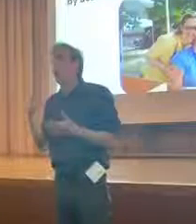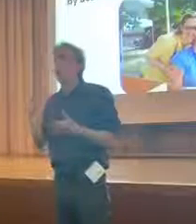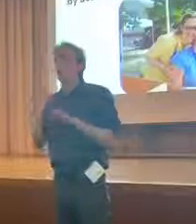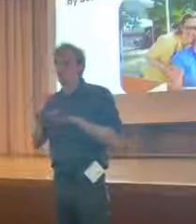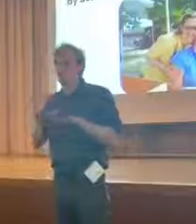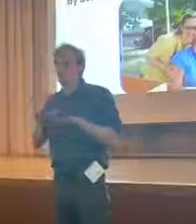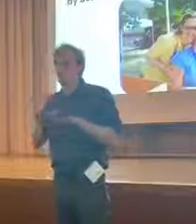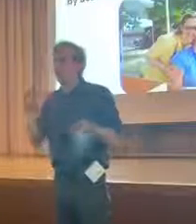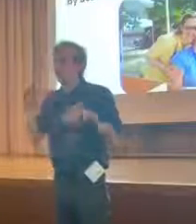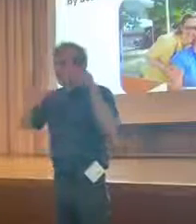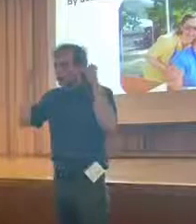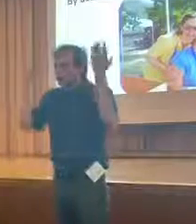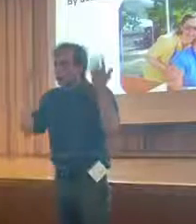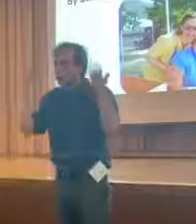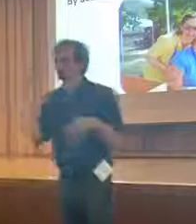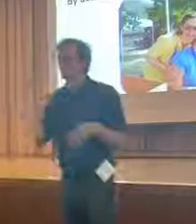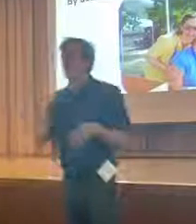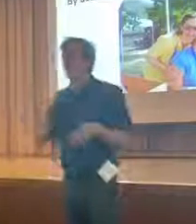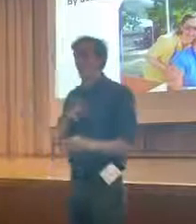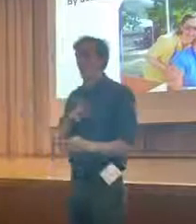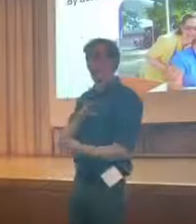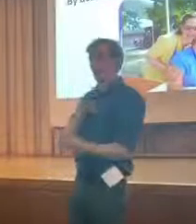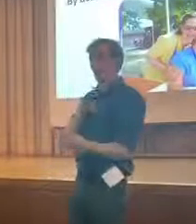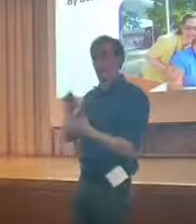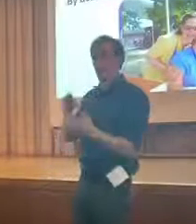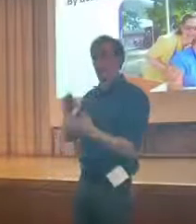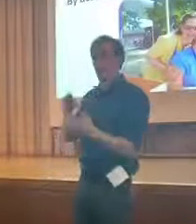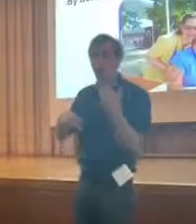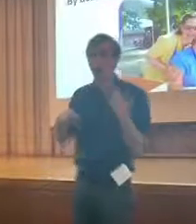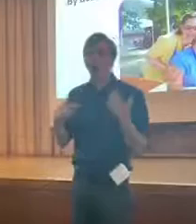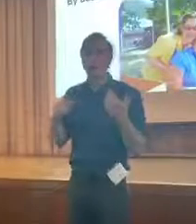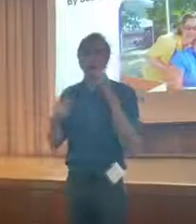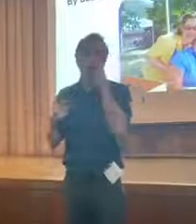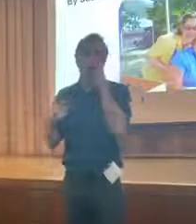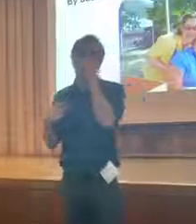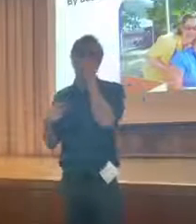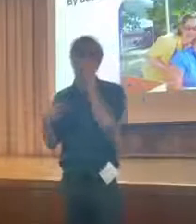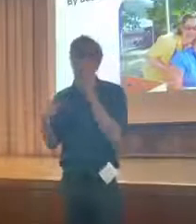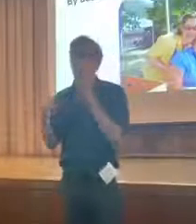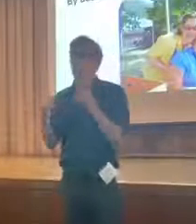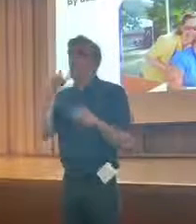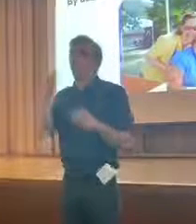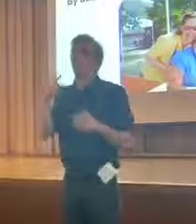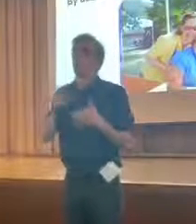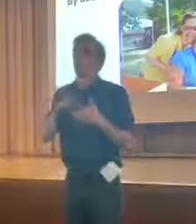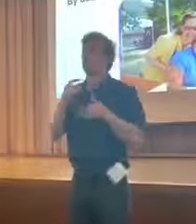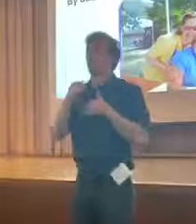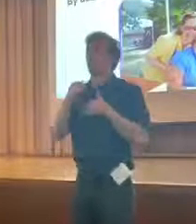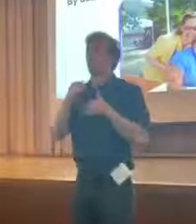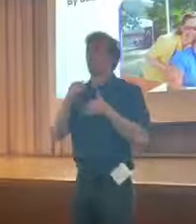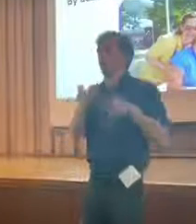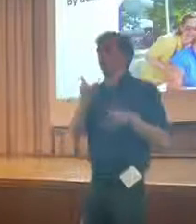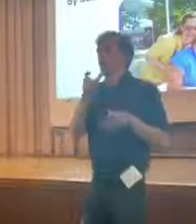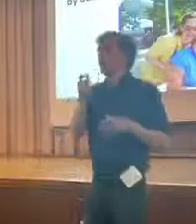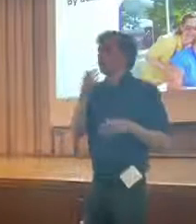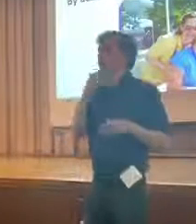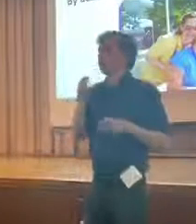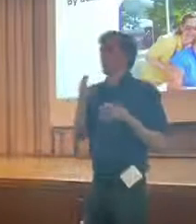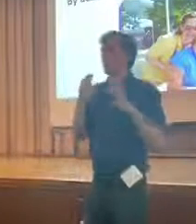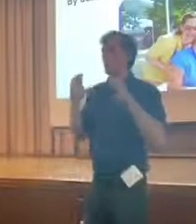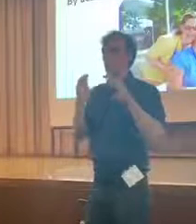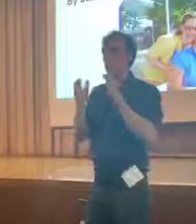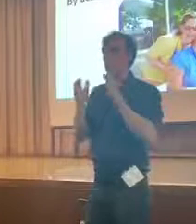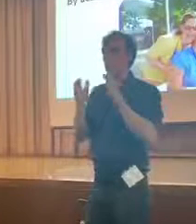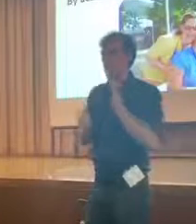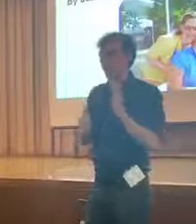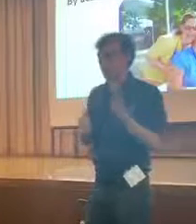program more as somebody that was a project manager with good communication skills. I constructed